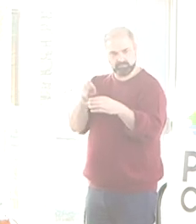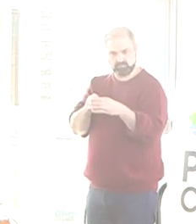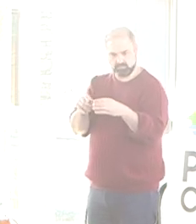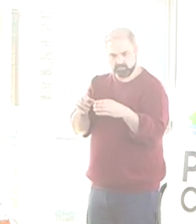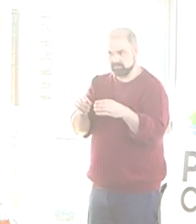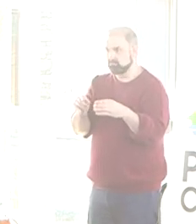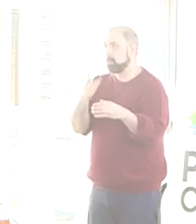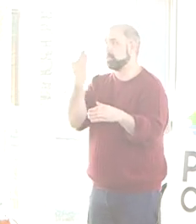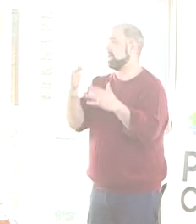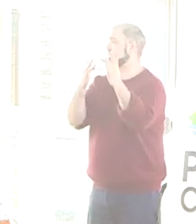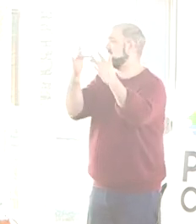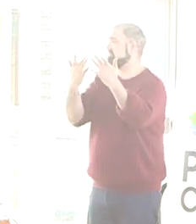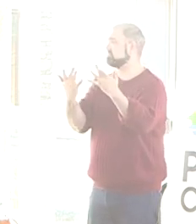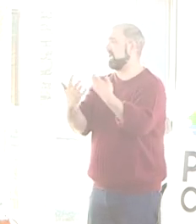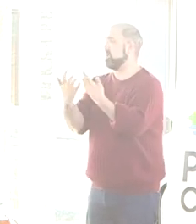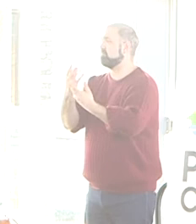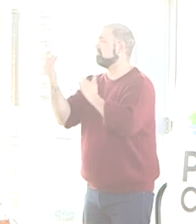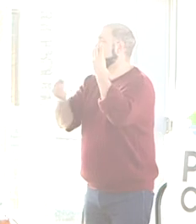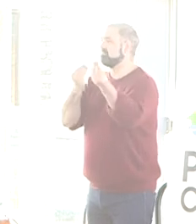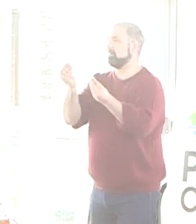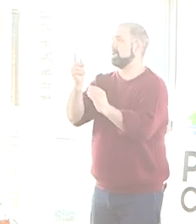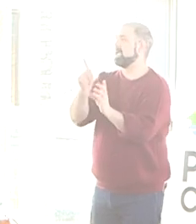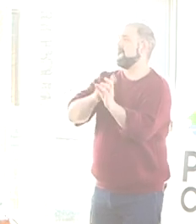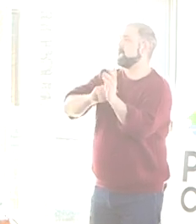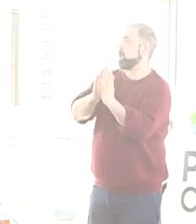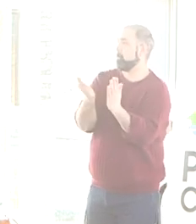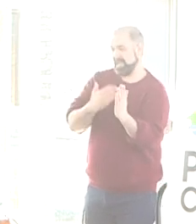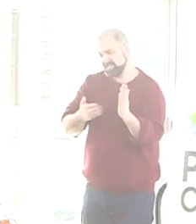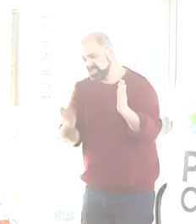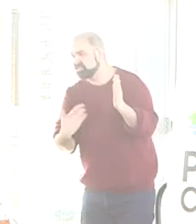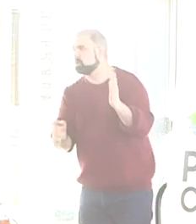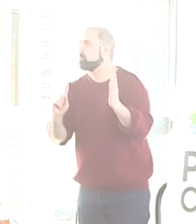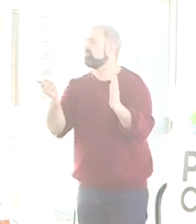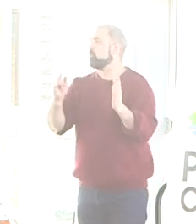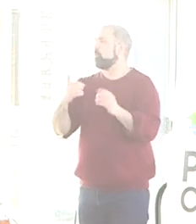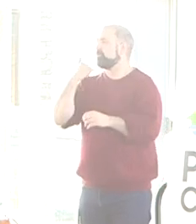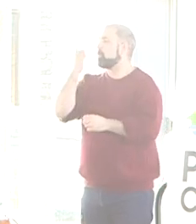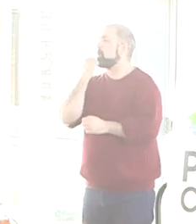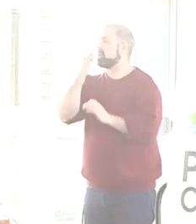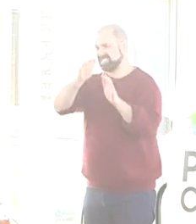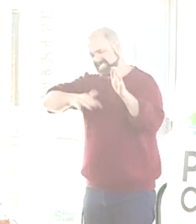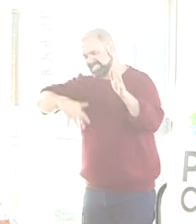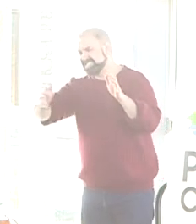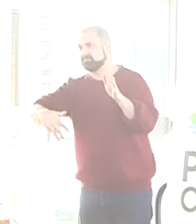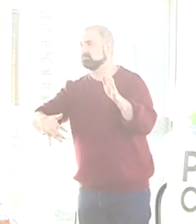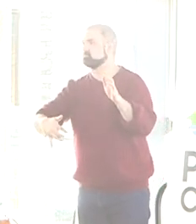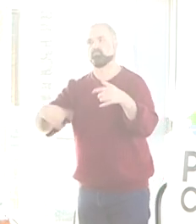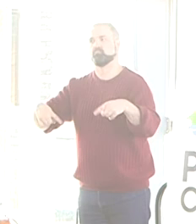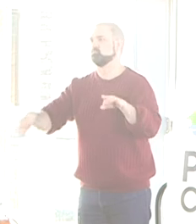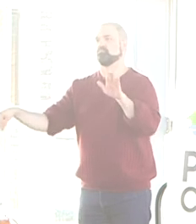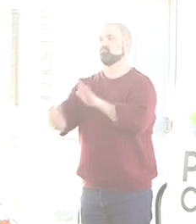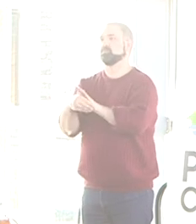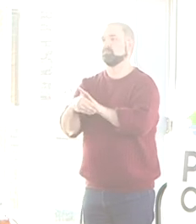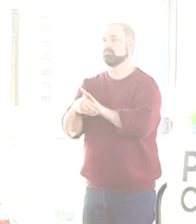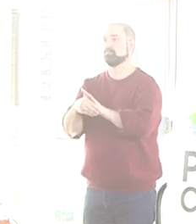there was no internet, and even the yellow pages, which was what you had as the directory for the phone, would not carry switchboard's